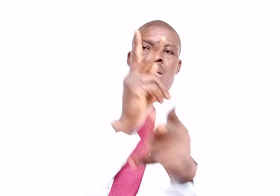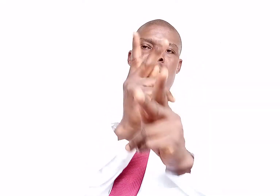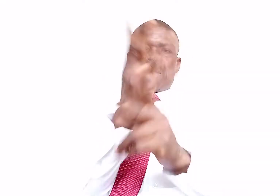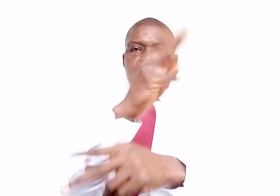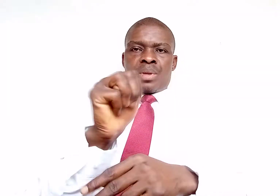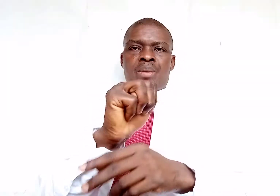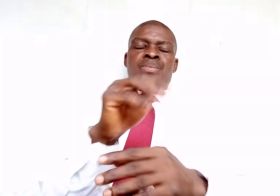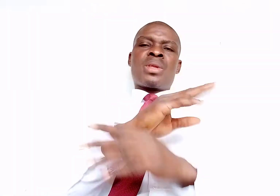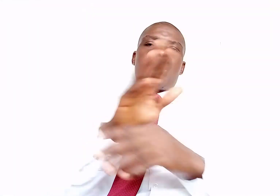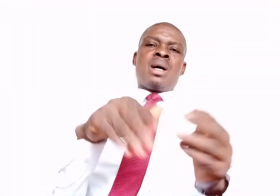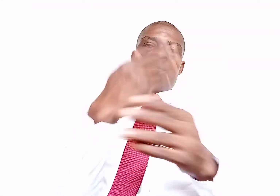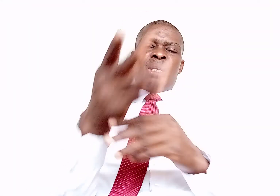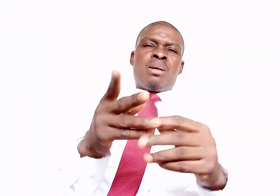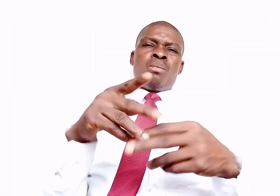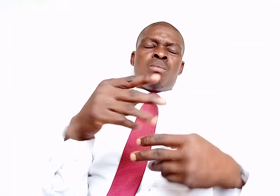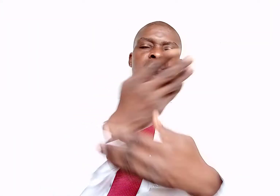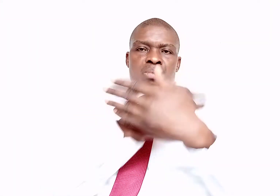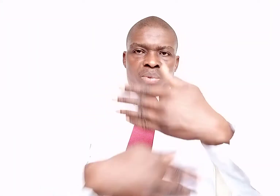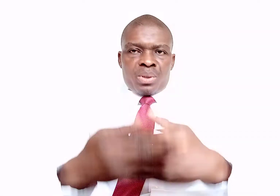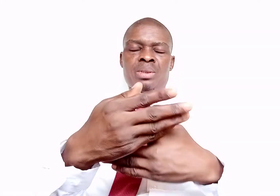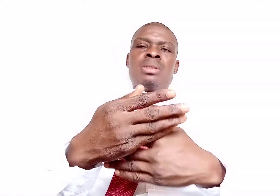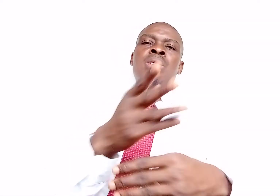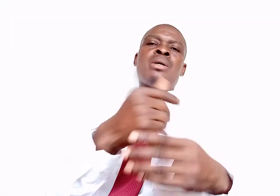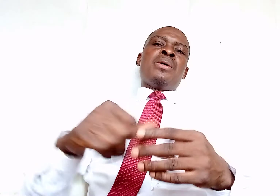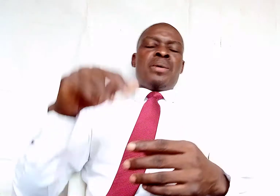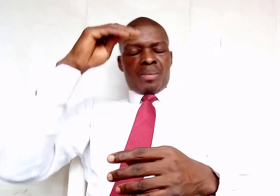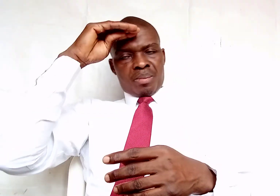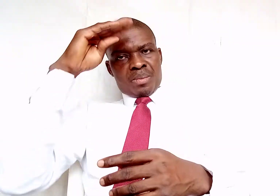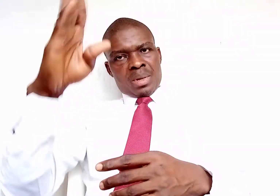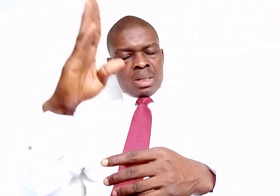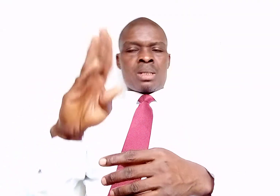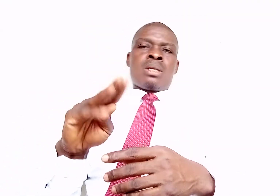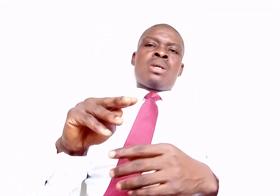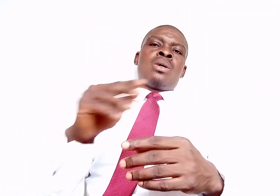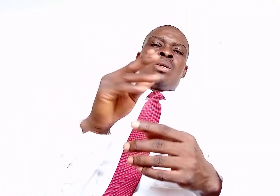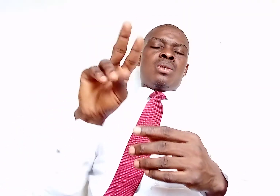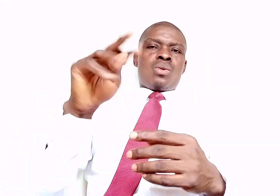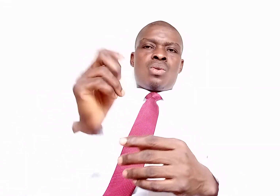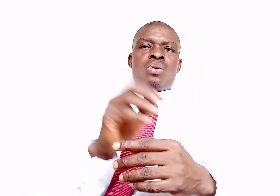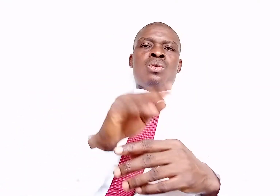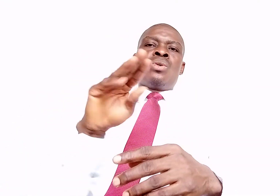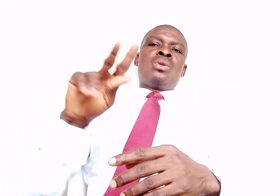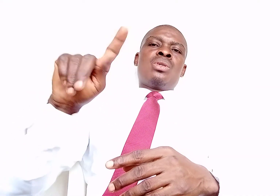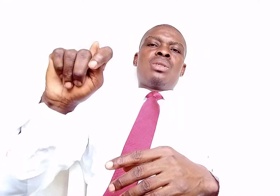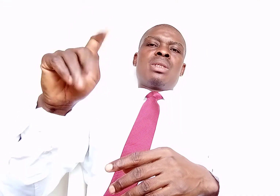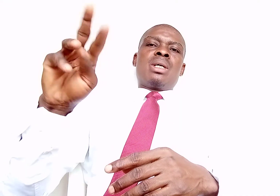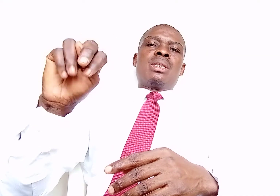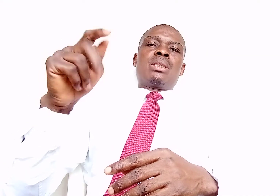and as well produce the male sex hormones known as testosterone.